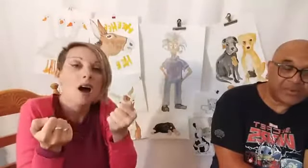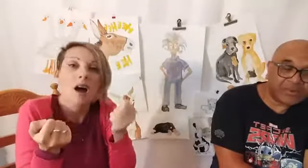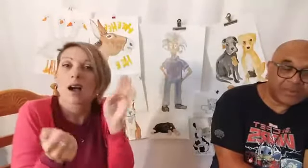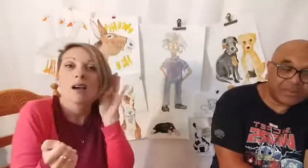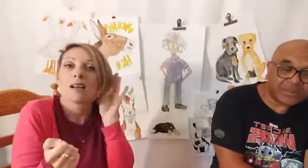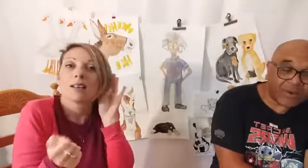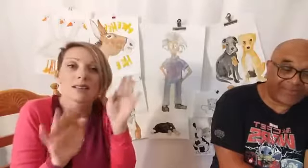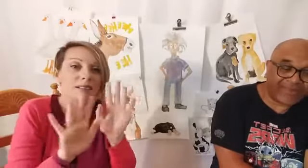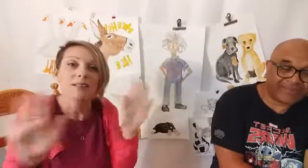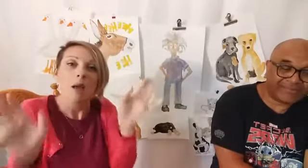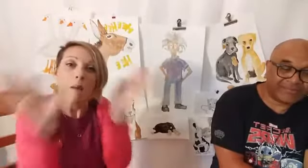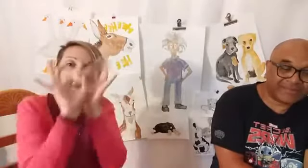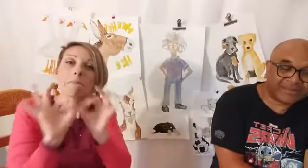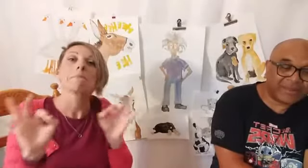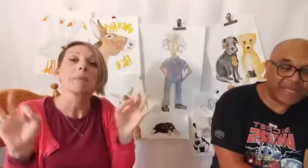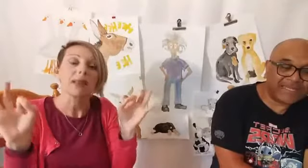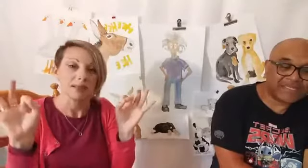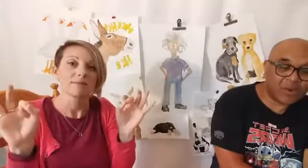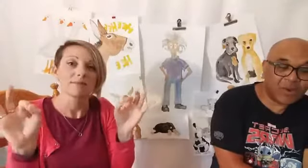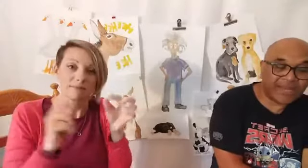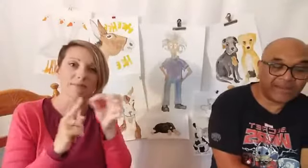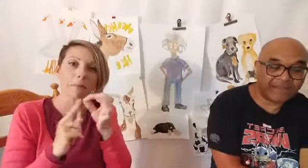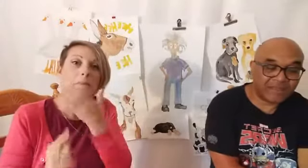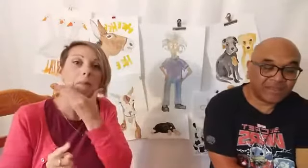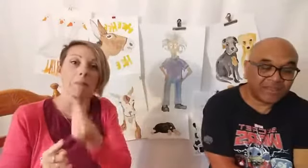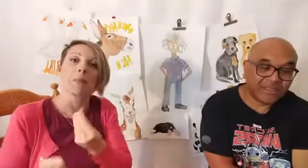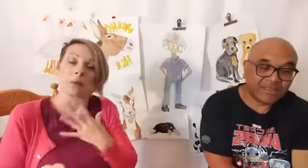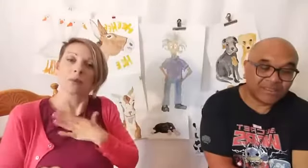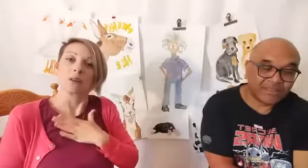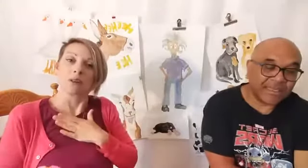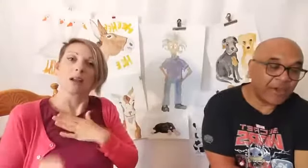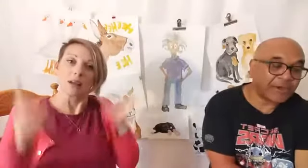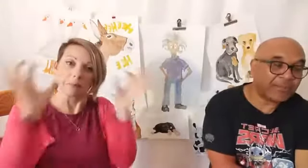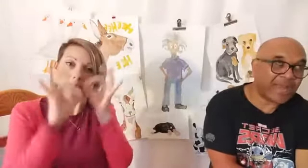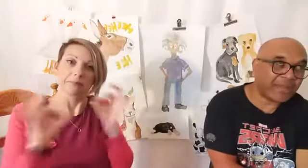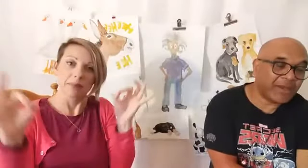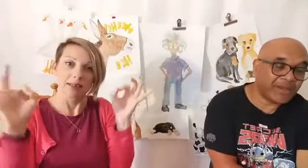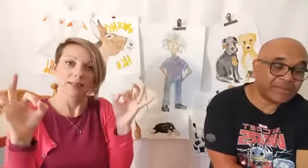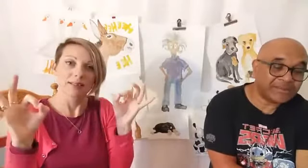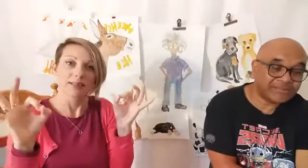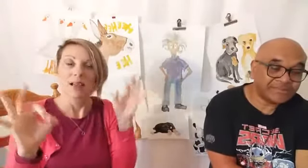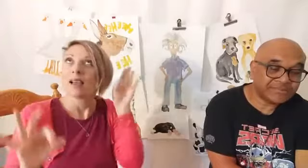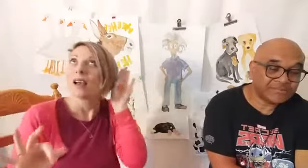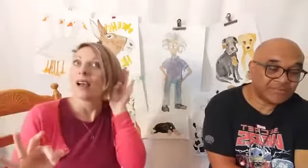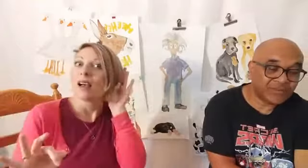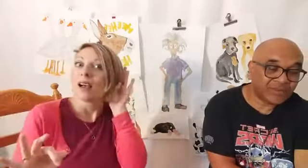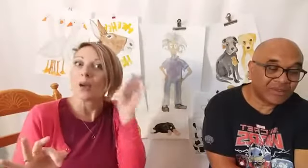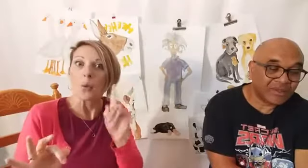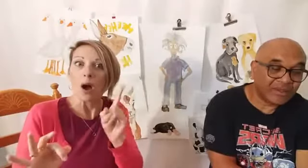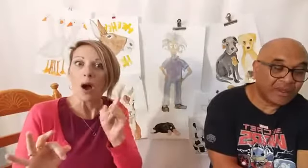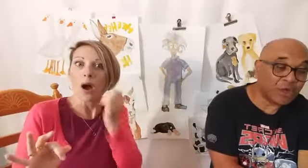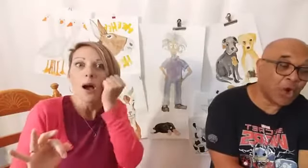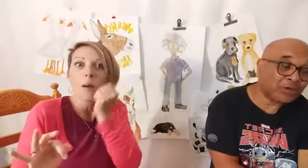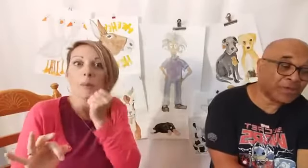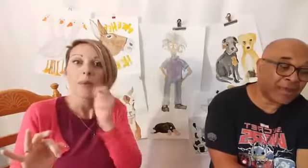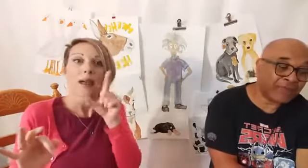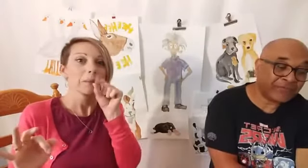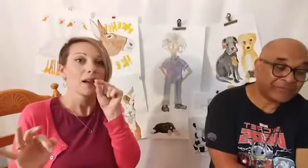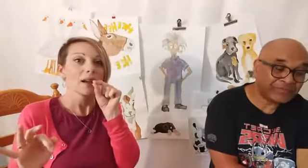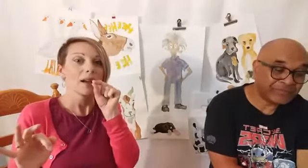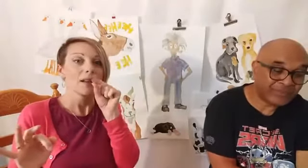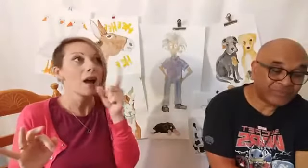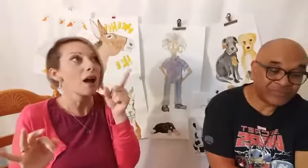Pyweasel liked that, the peace and quiet. He heard a blackbird, a collared